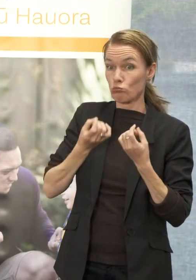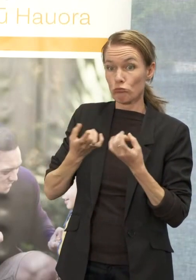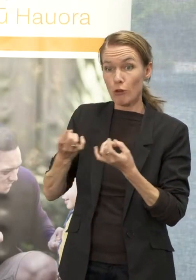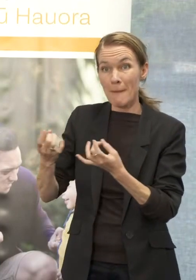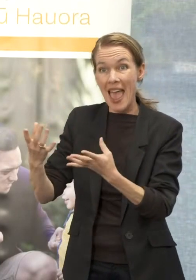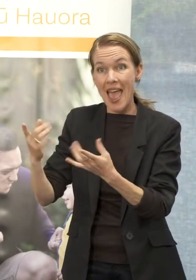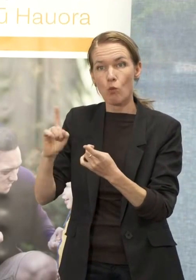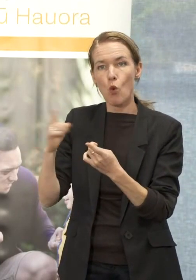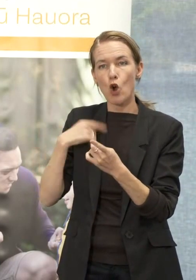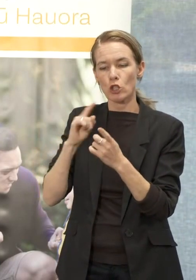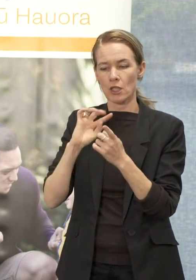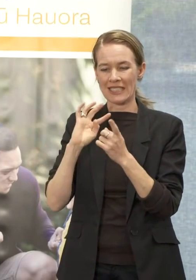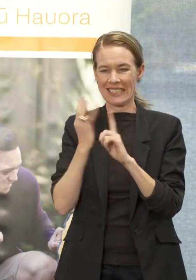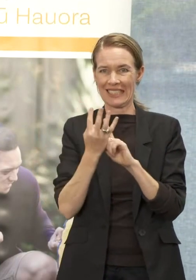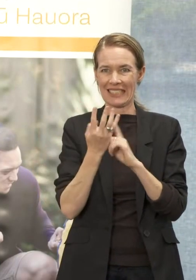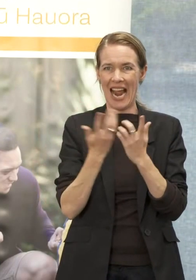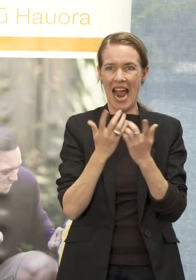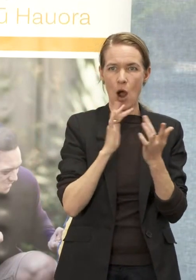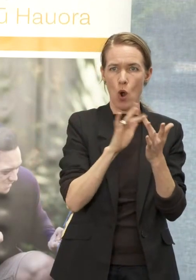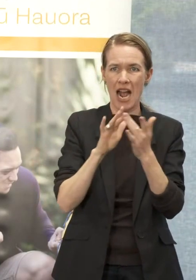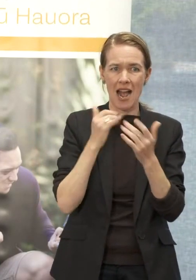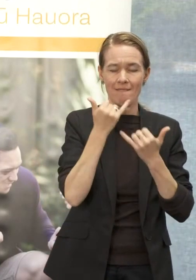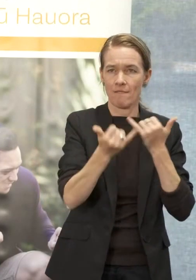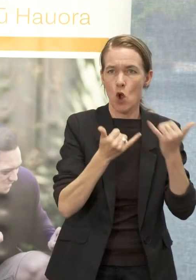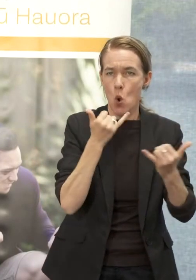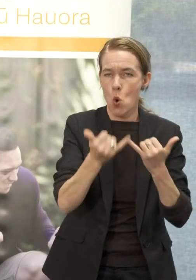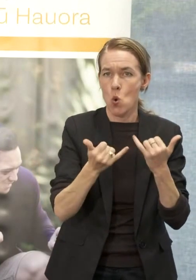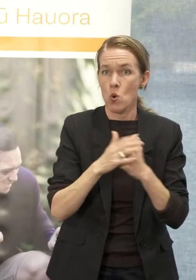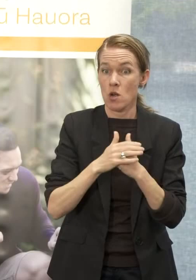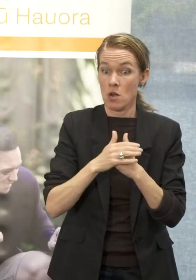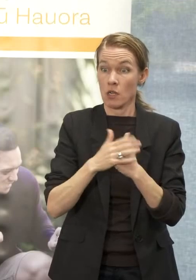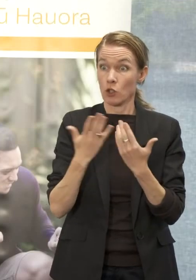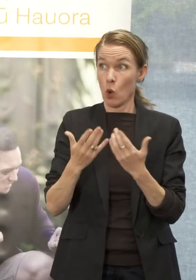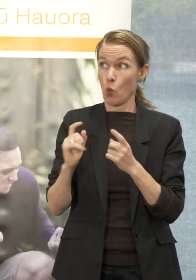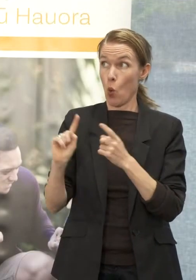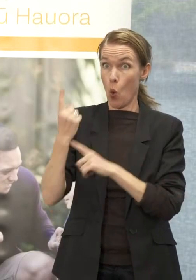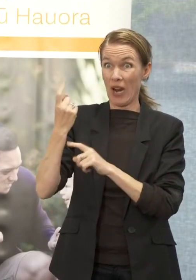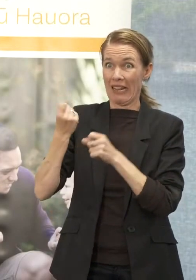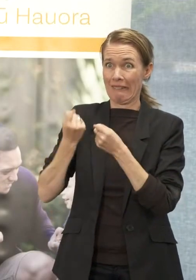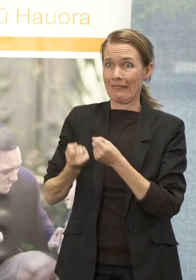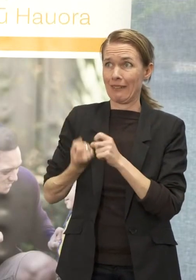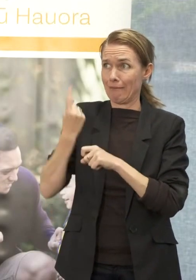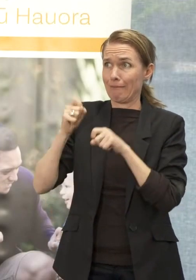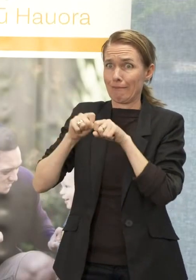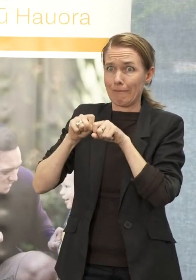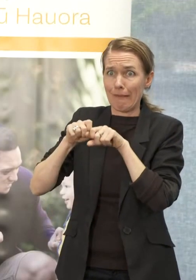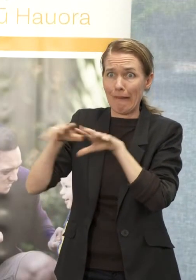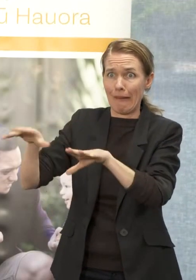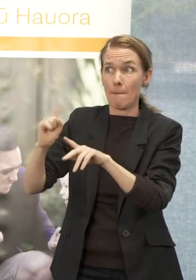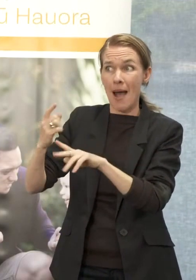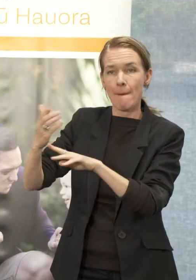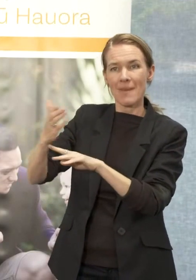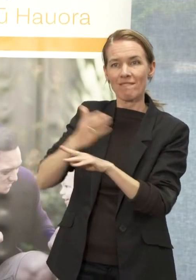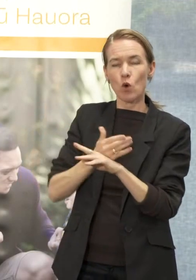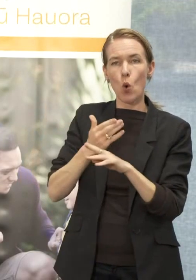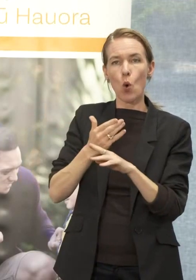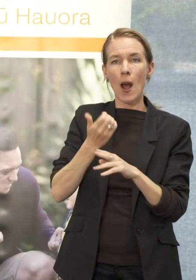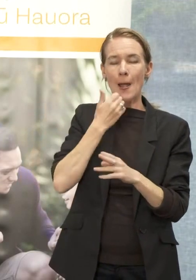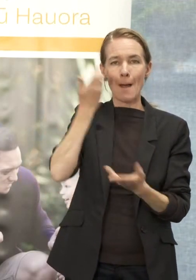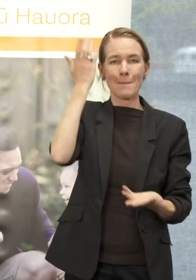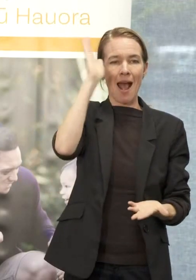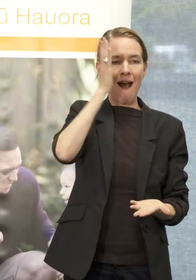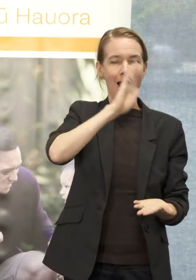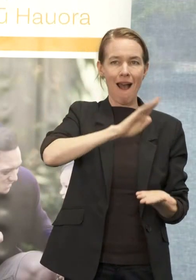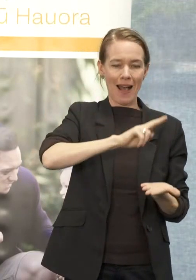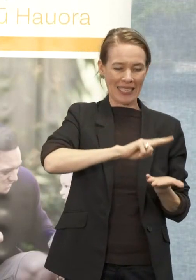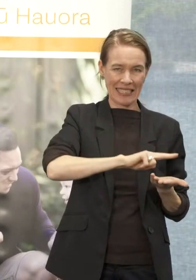We had been thinking about stress testing. Certainly that was in that period when we didn't have any cases, and we had been doing work